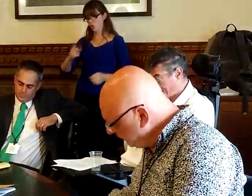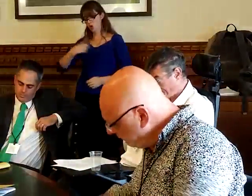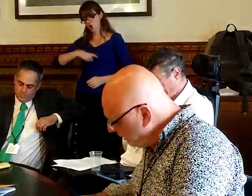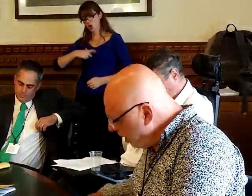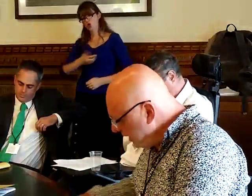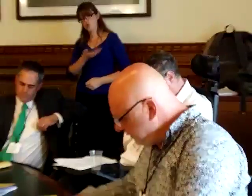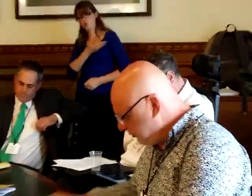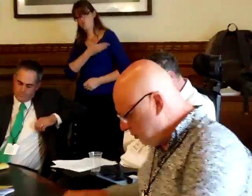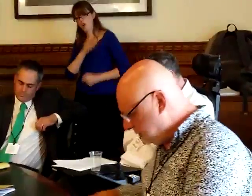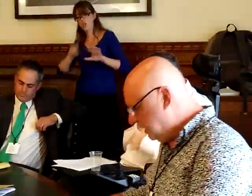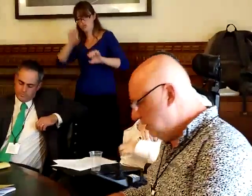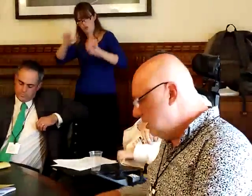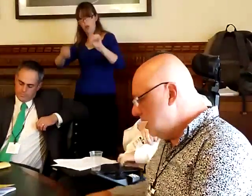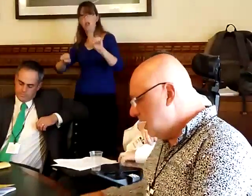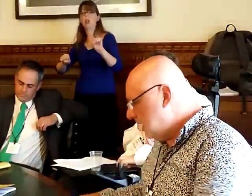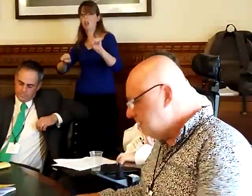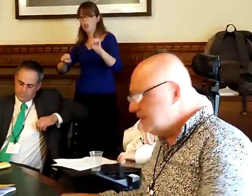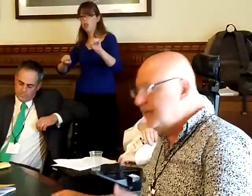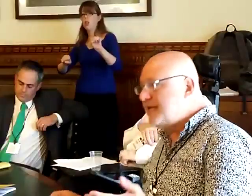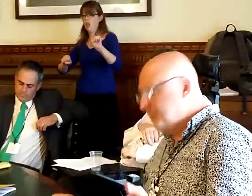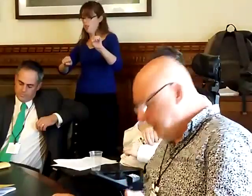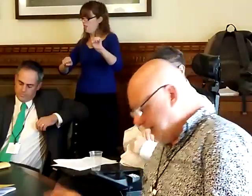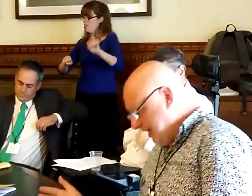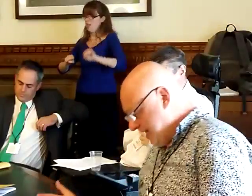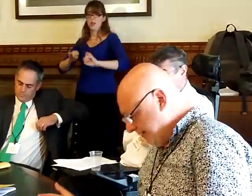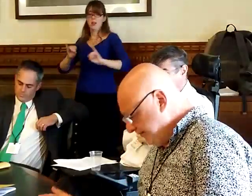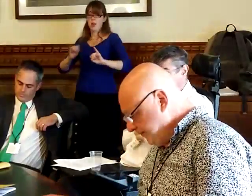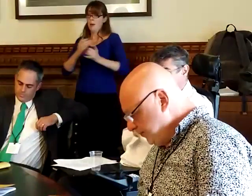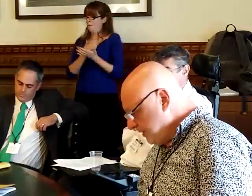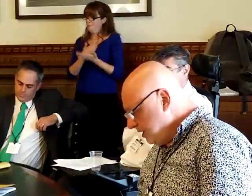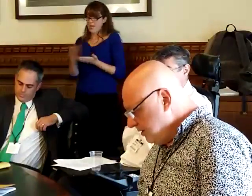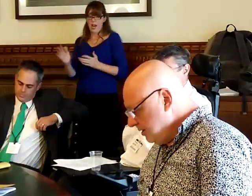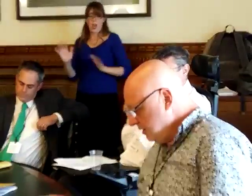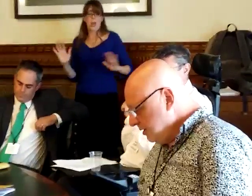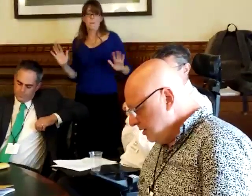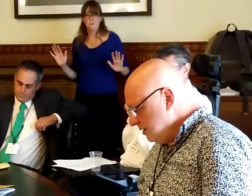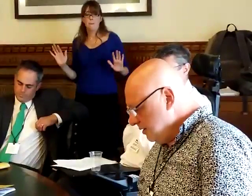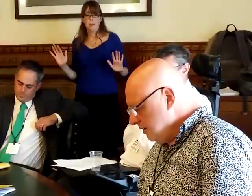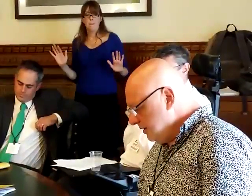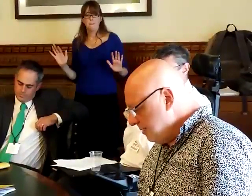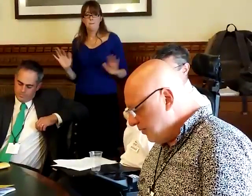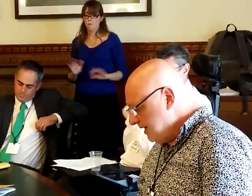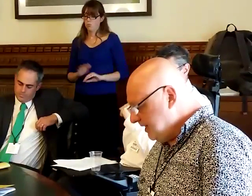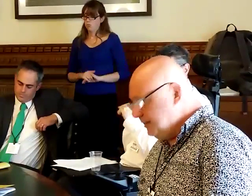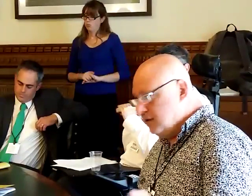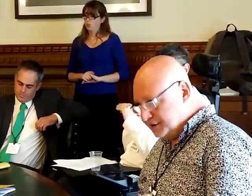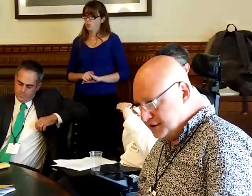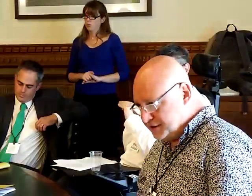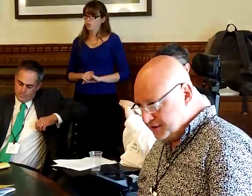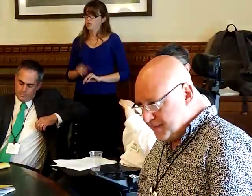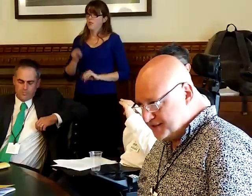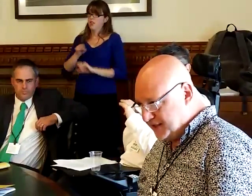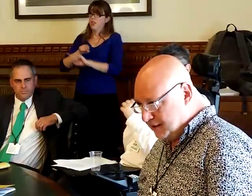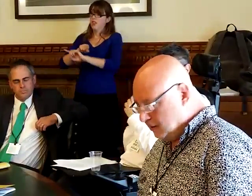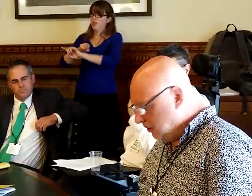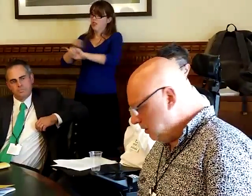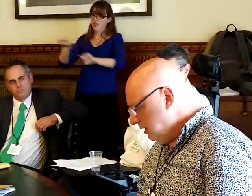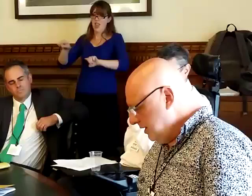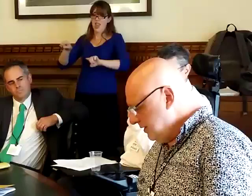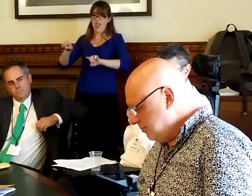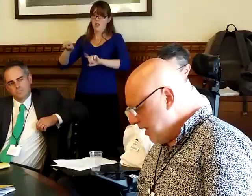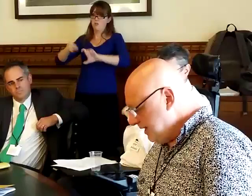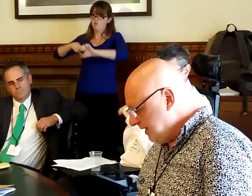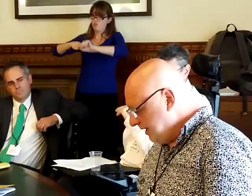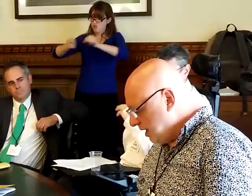of the highest order. And let's be clear, they're breaking not just domestic